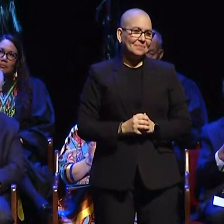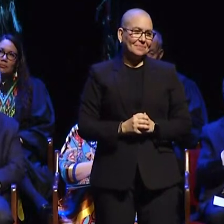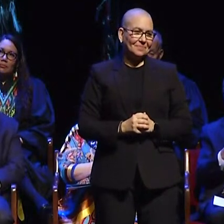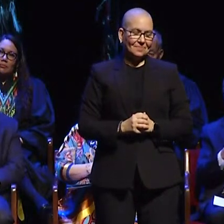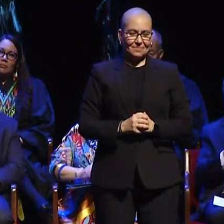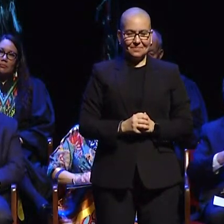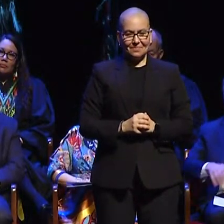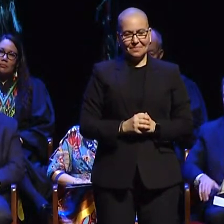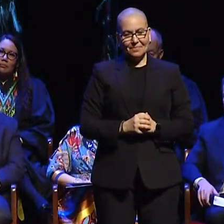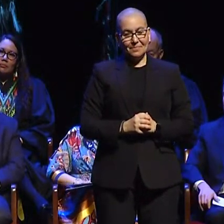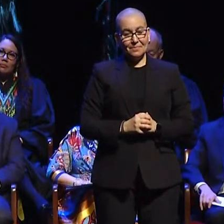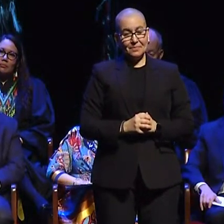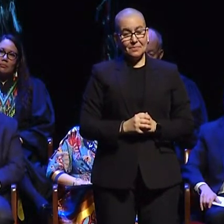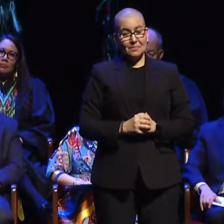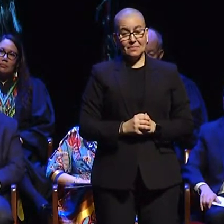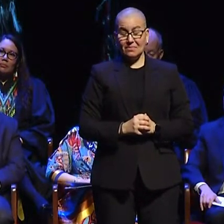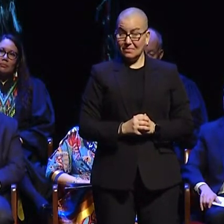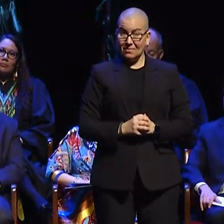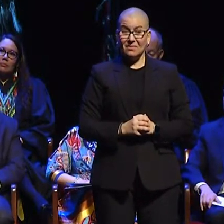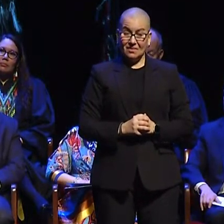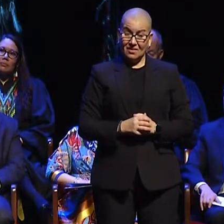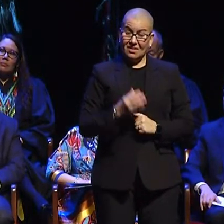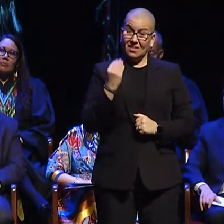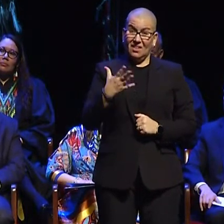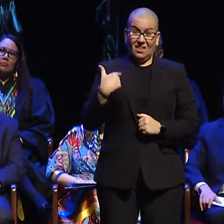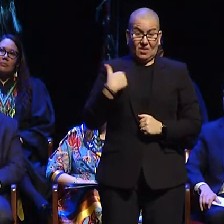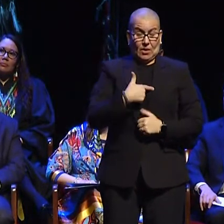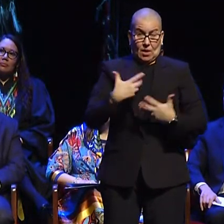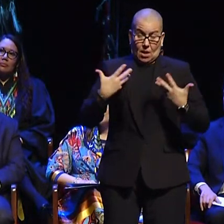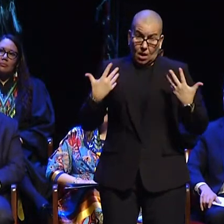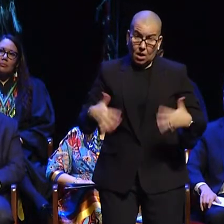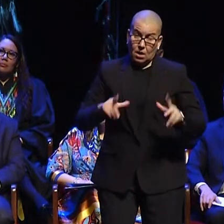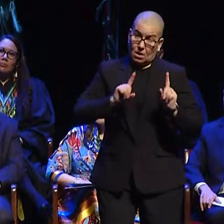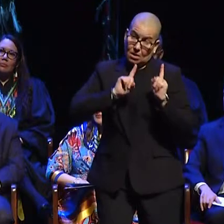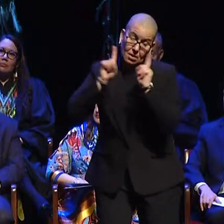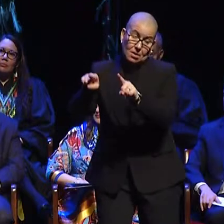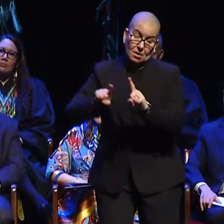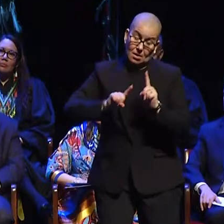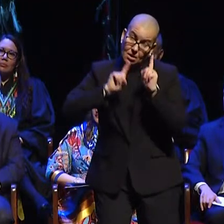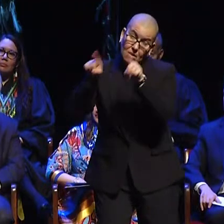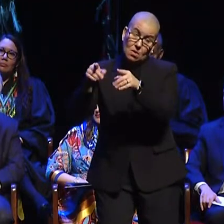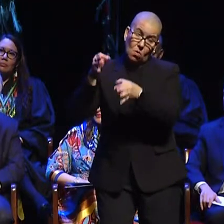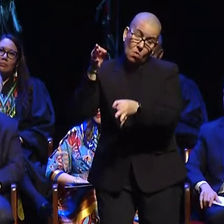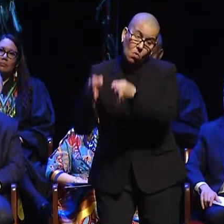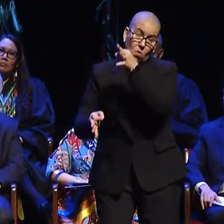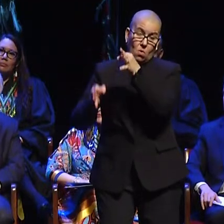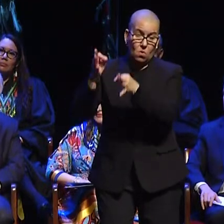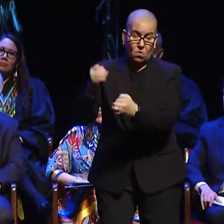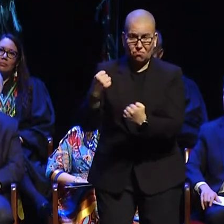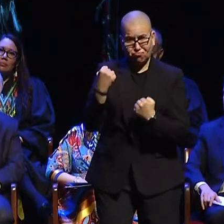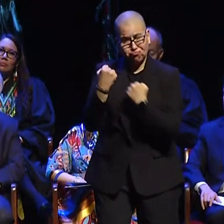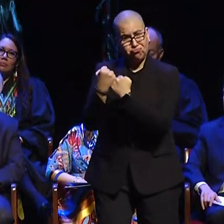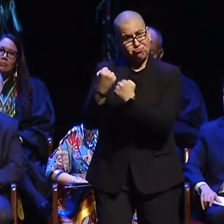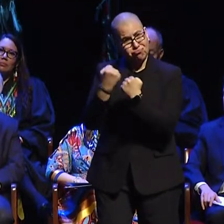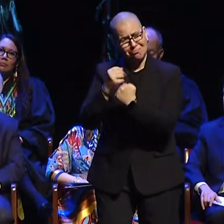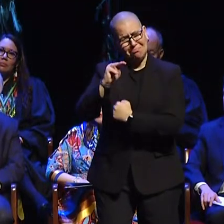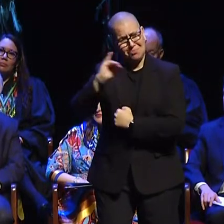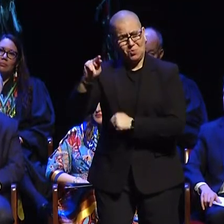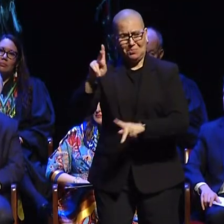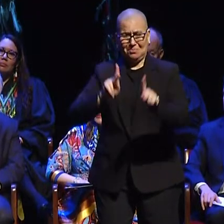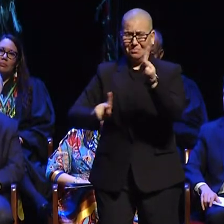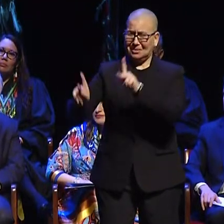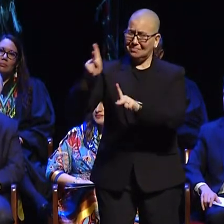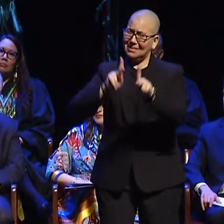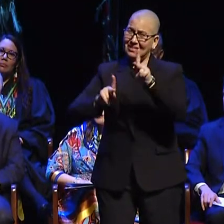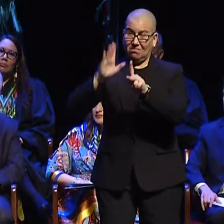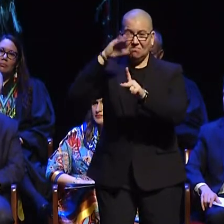We've gone to court a lot of times, standing up for Minnesotans against people who would rip them off, take advantage of them, sell them products that would